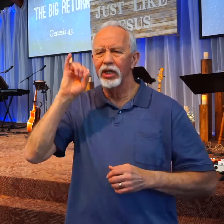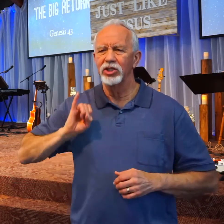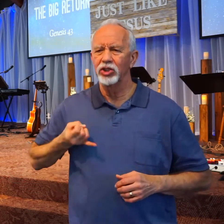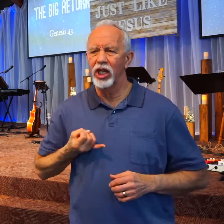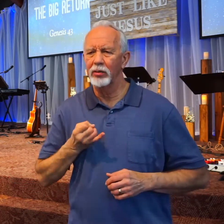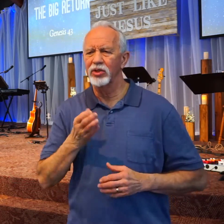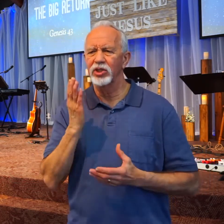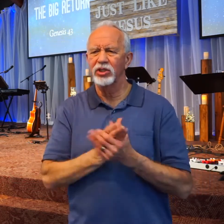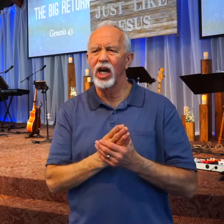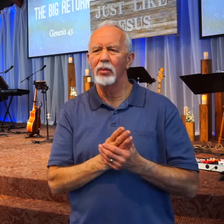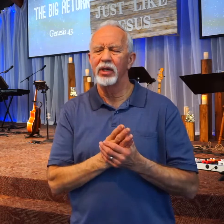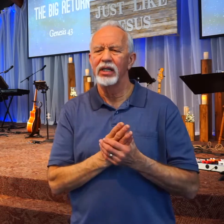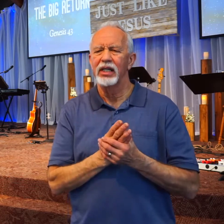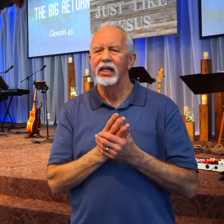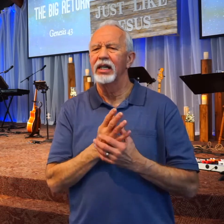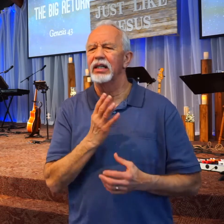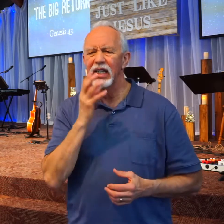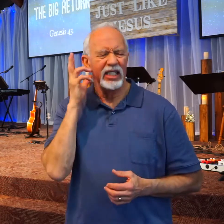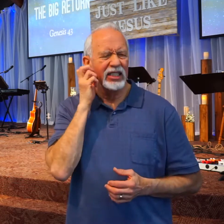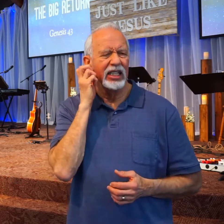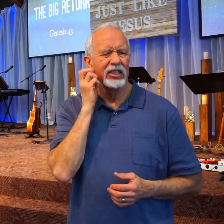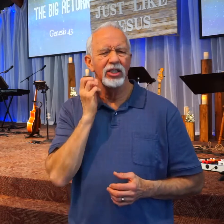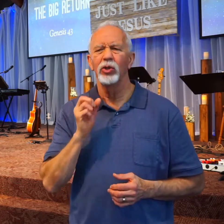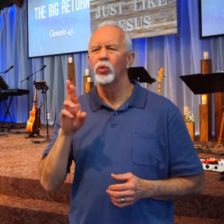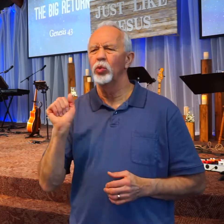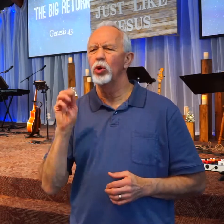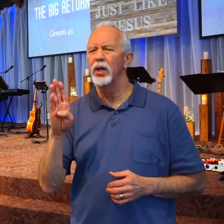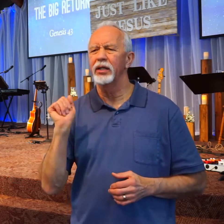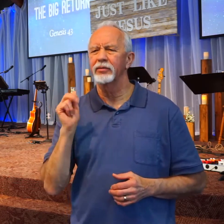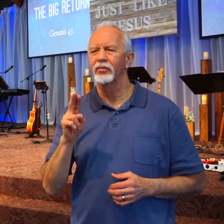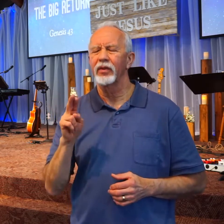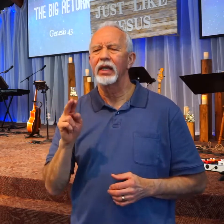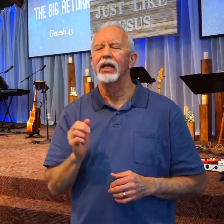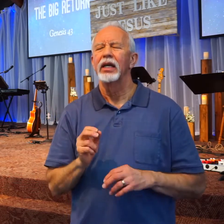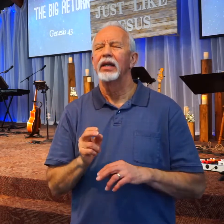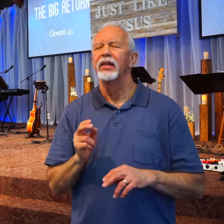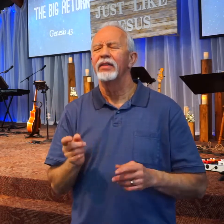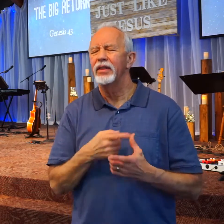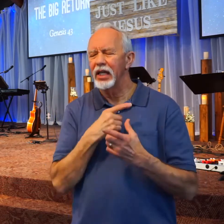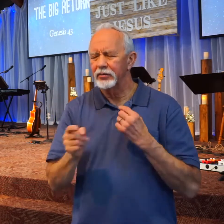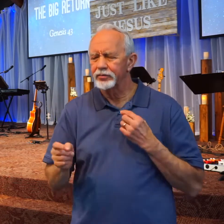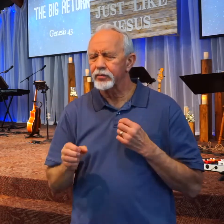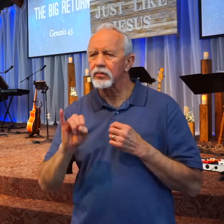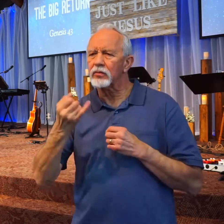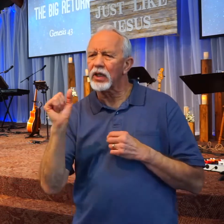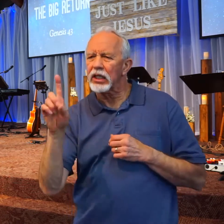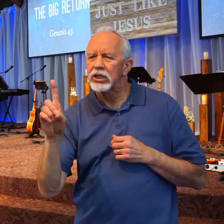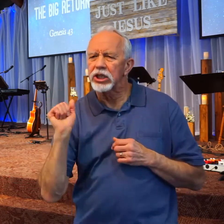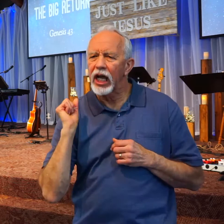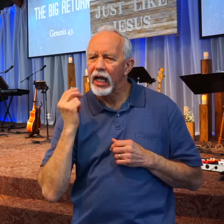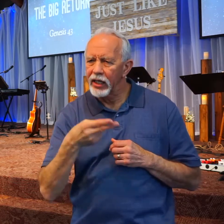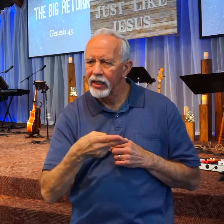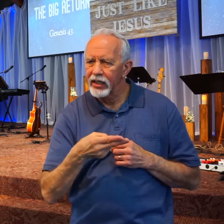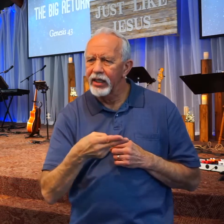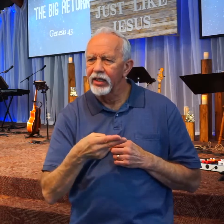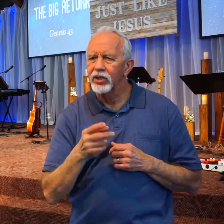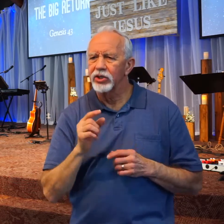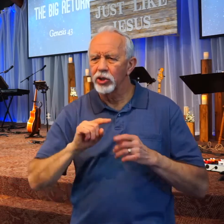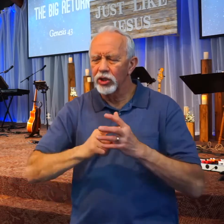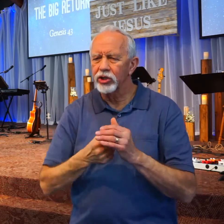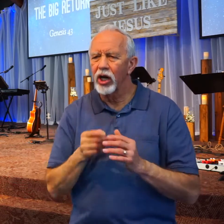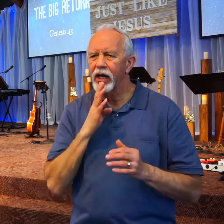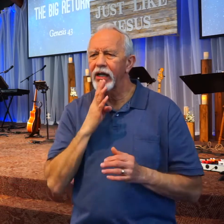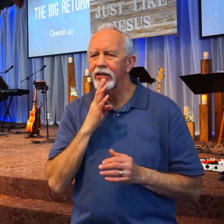Judah's voice emerges. He's the fourthborn. And why does Reuben's voice fade? Genesis 35:22.